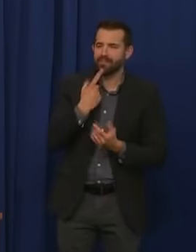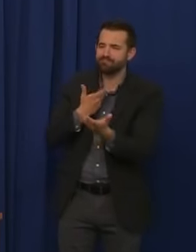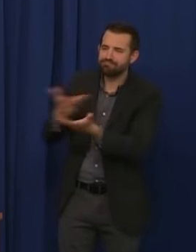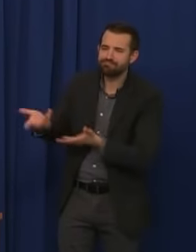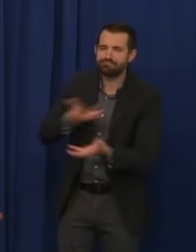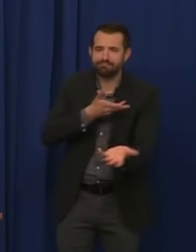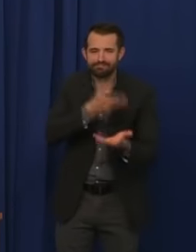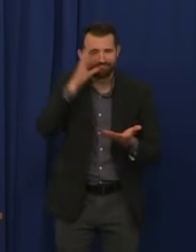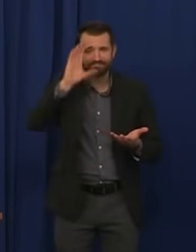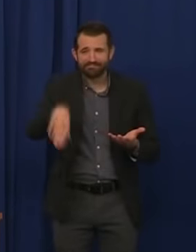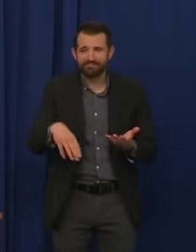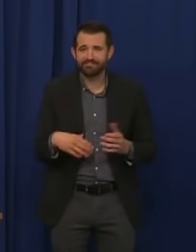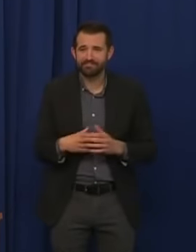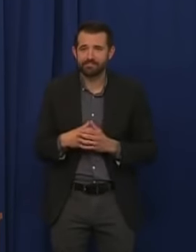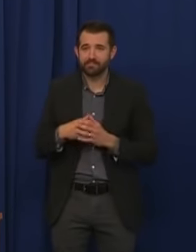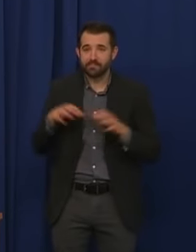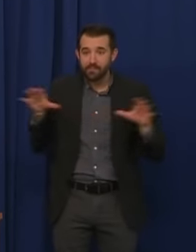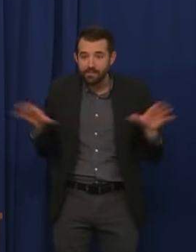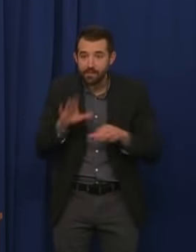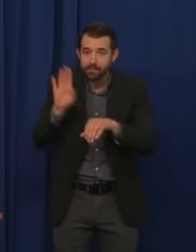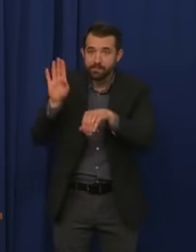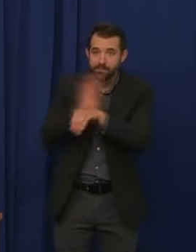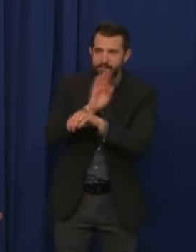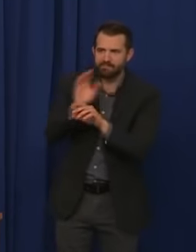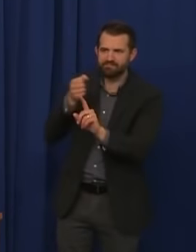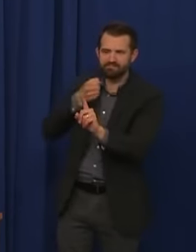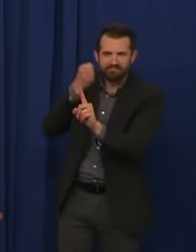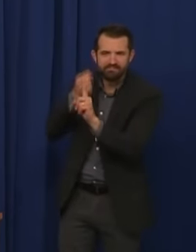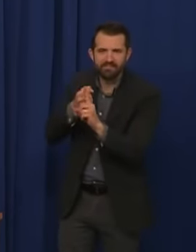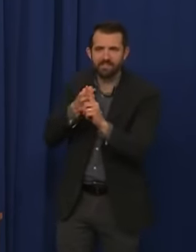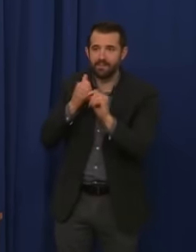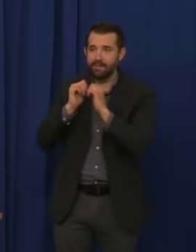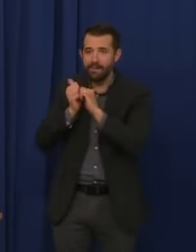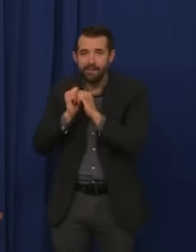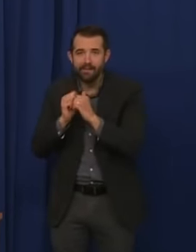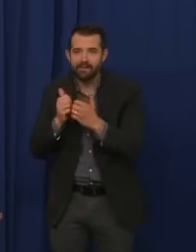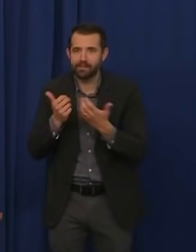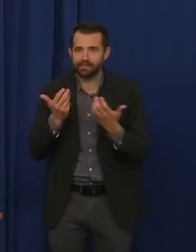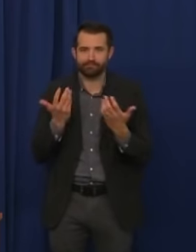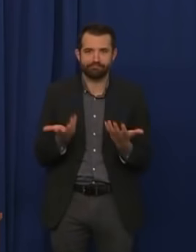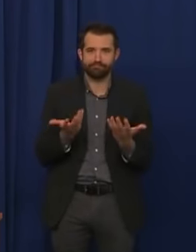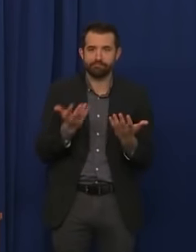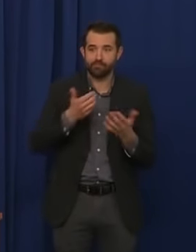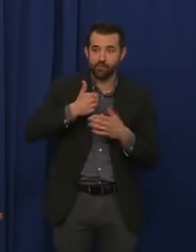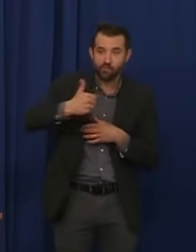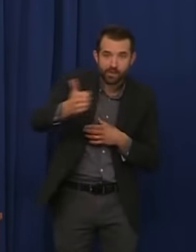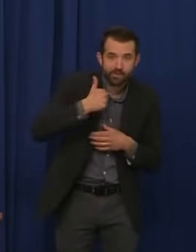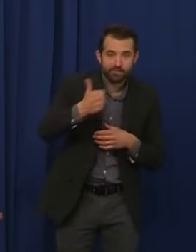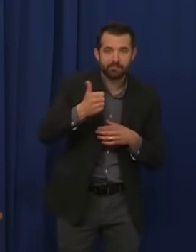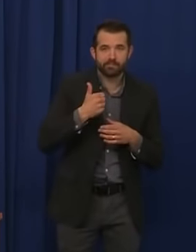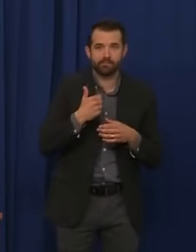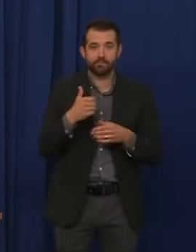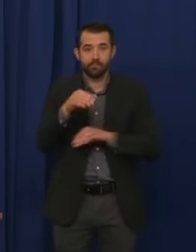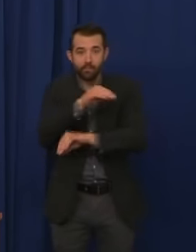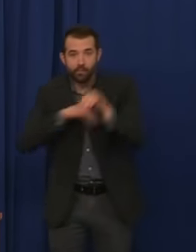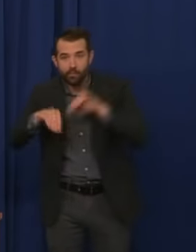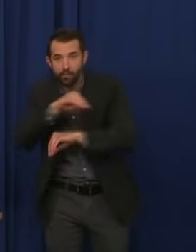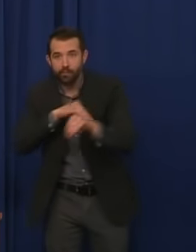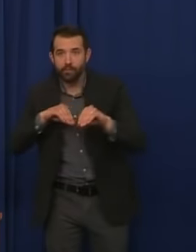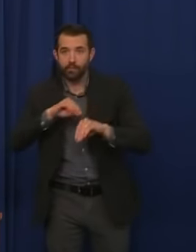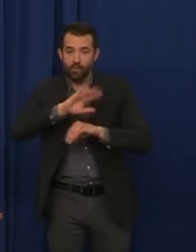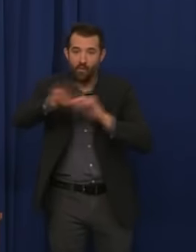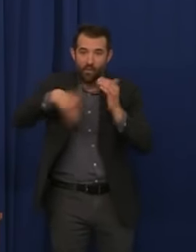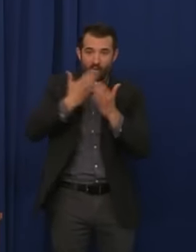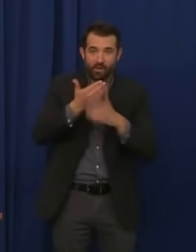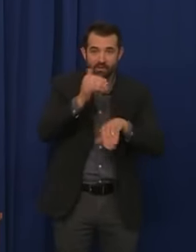that activity or business on movement or travel? This is something I'm discussing with the other New England governors. Will